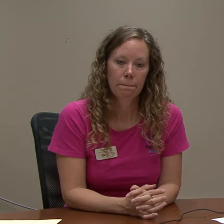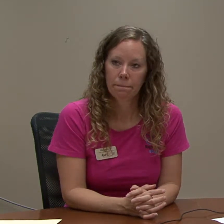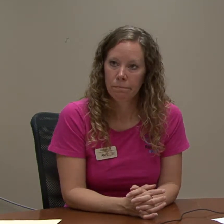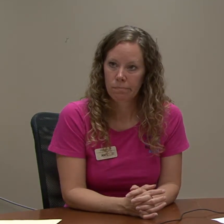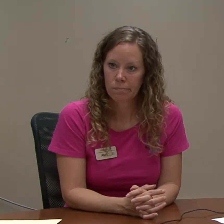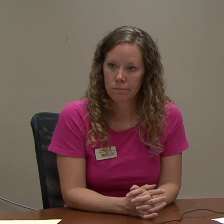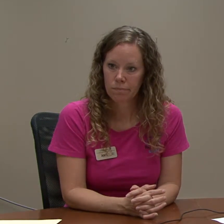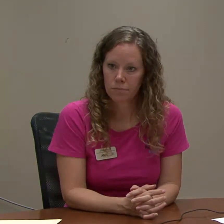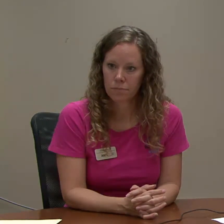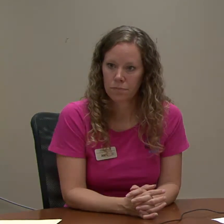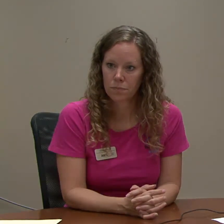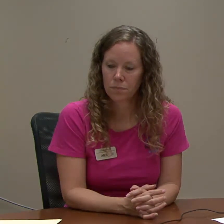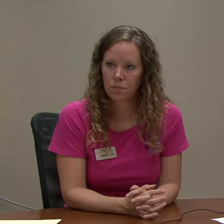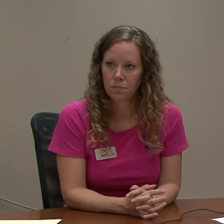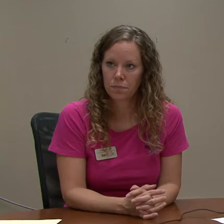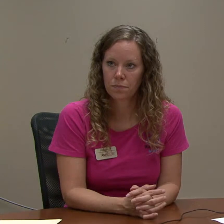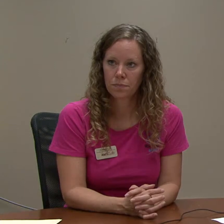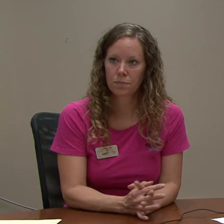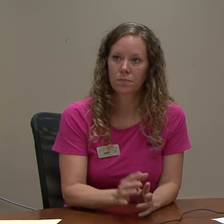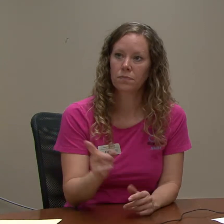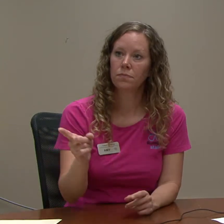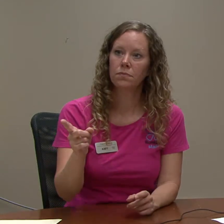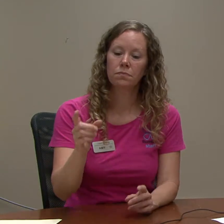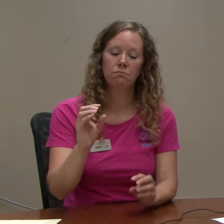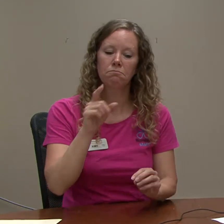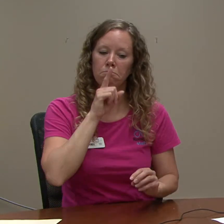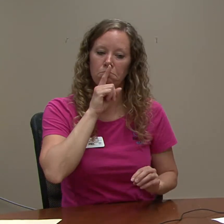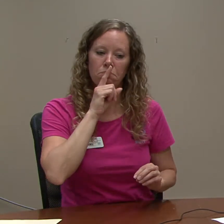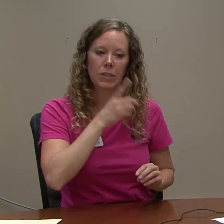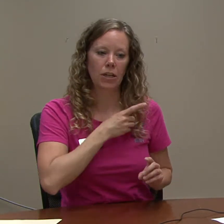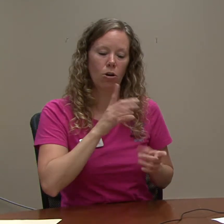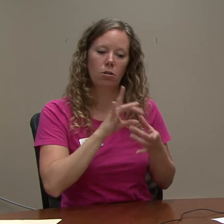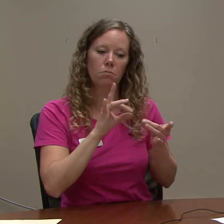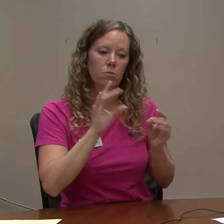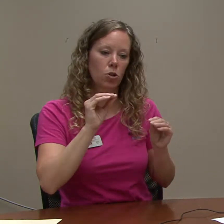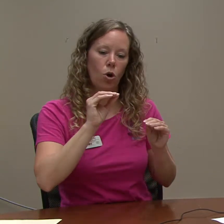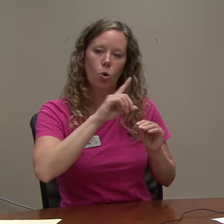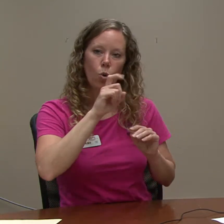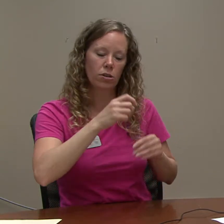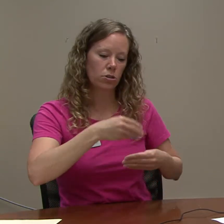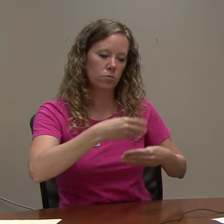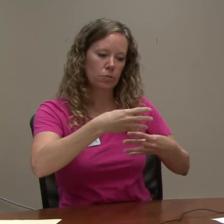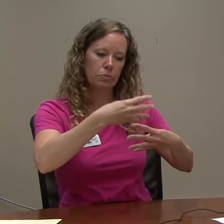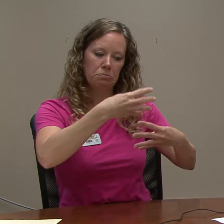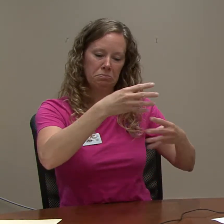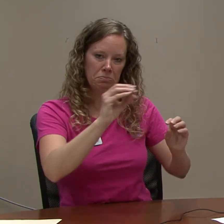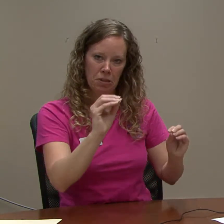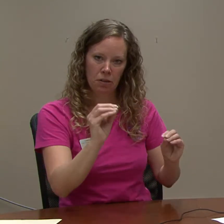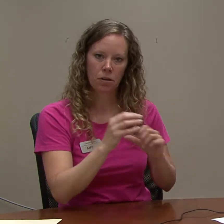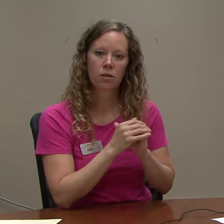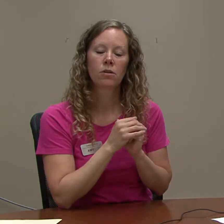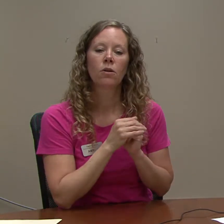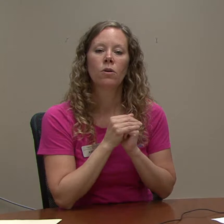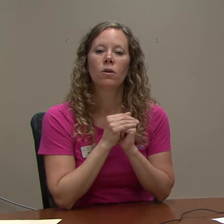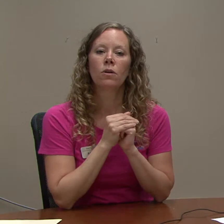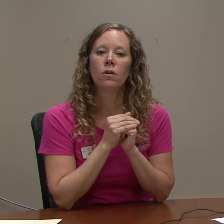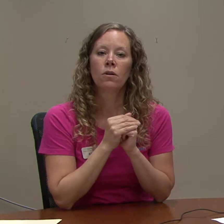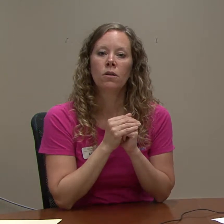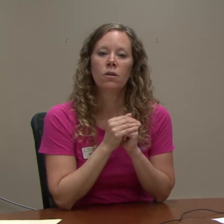We haven't had any more questions, so. Oh, that's good. For those that are